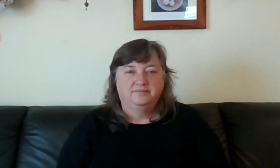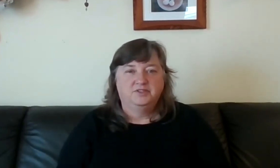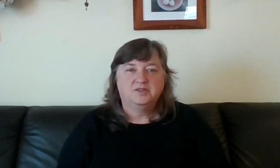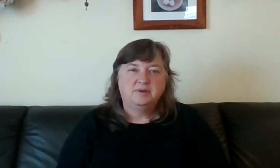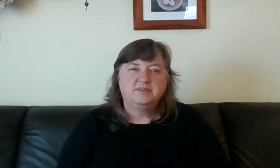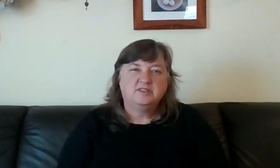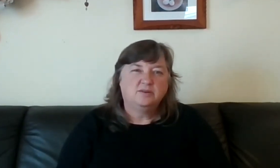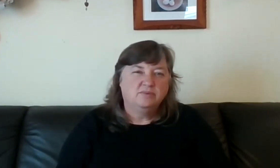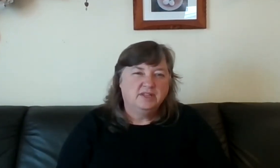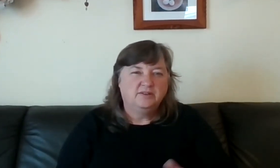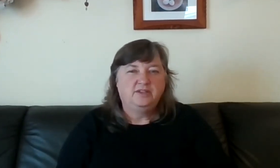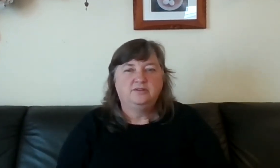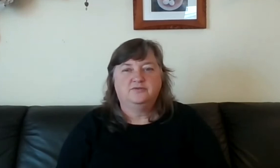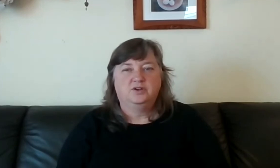So sometimes it's really only used for